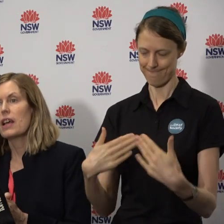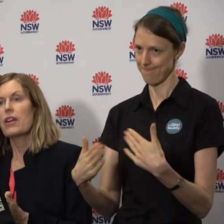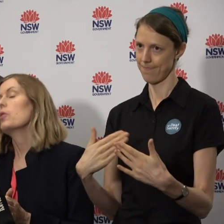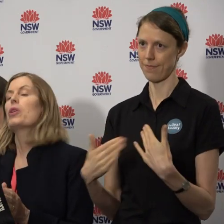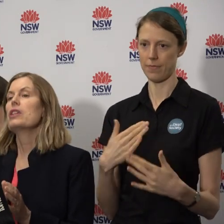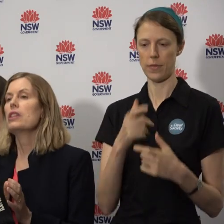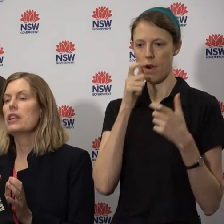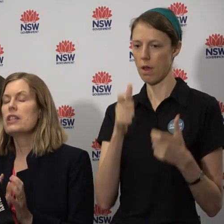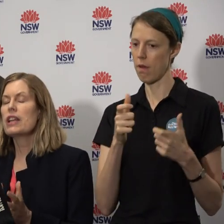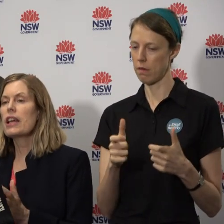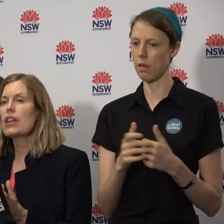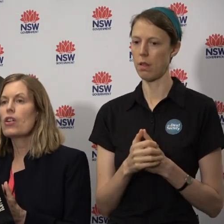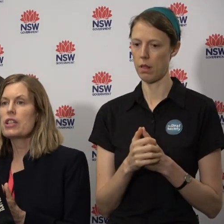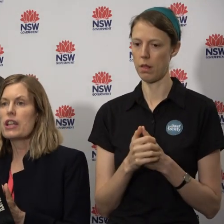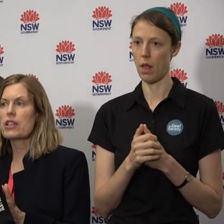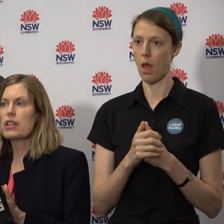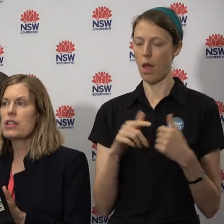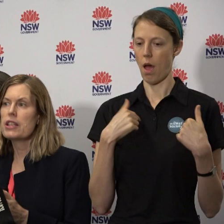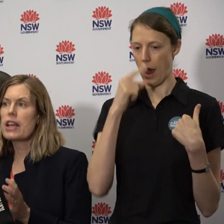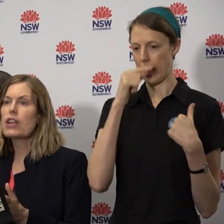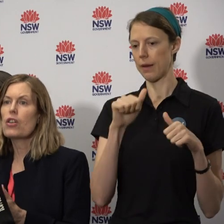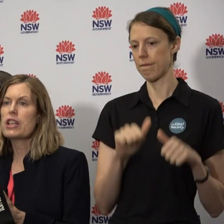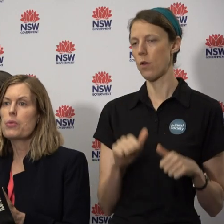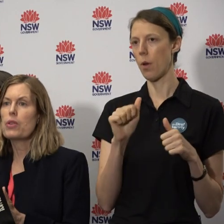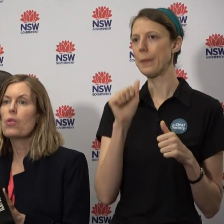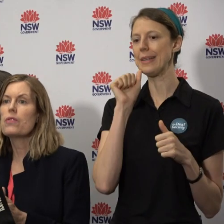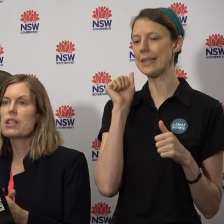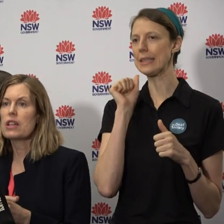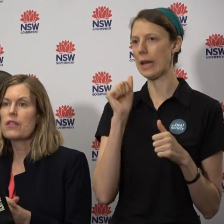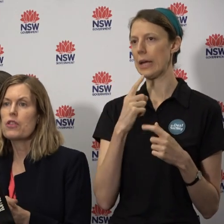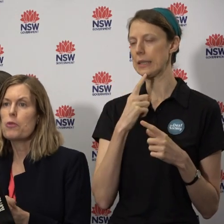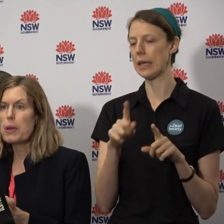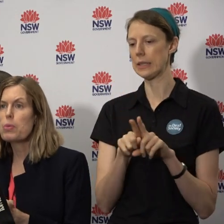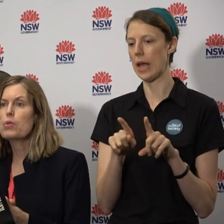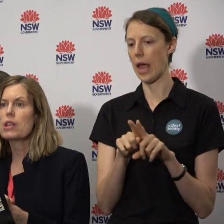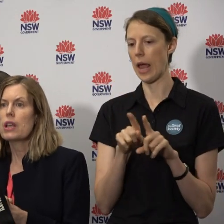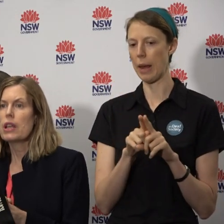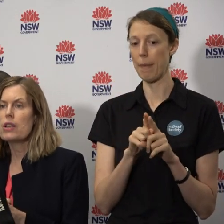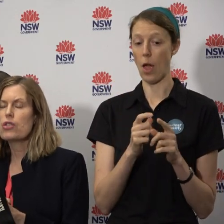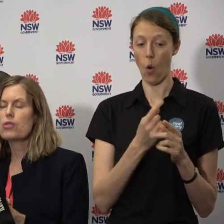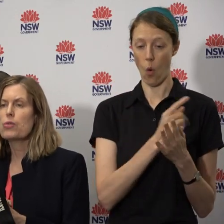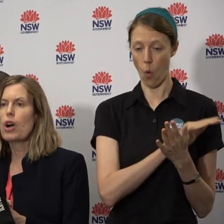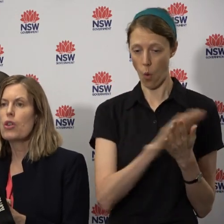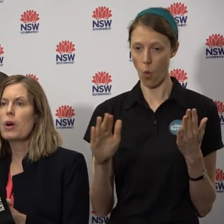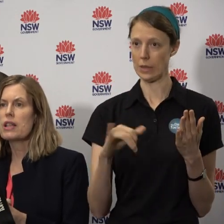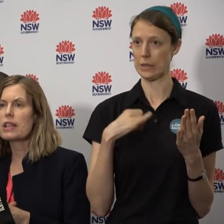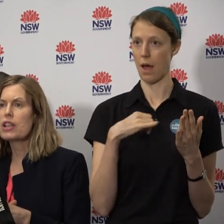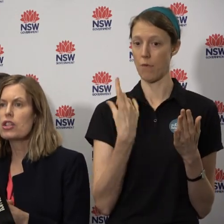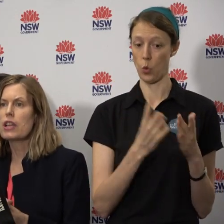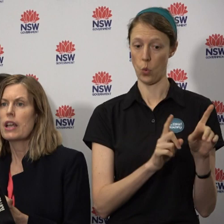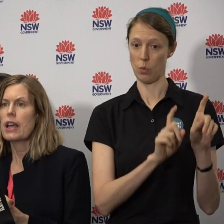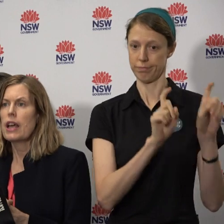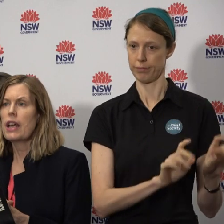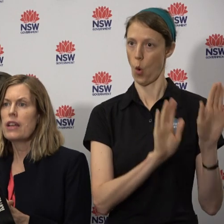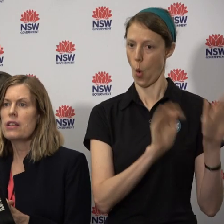yesterday, that we're in daily contact, and there's daily contact with all of the staff that have been put into home